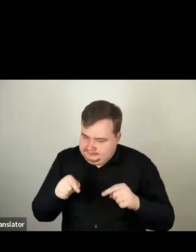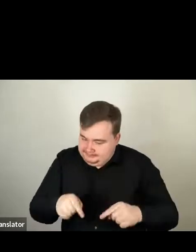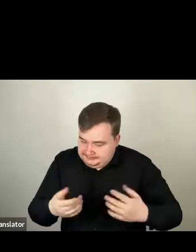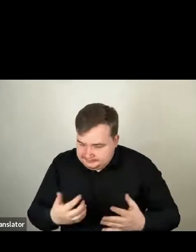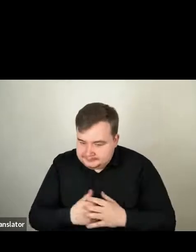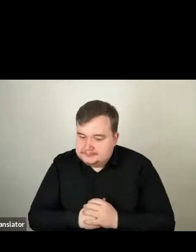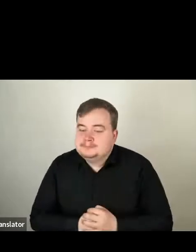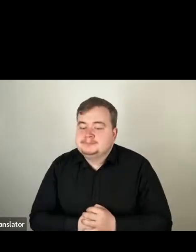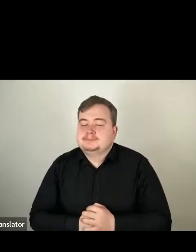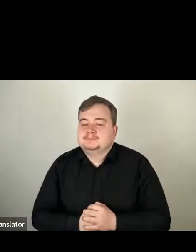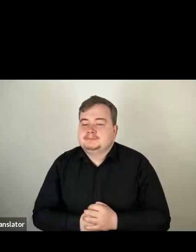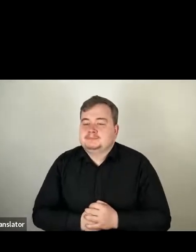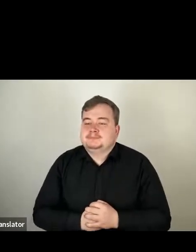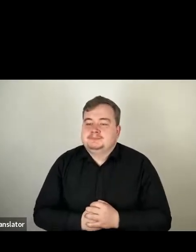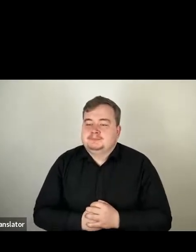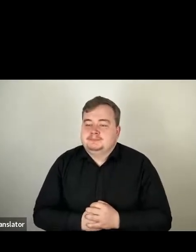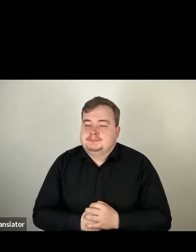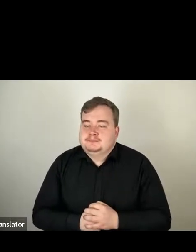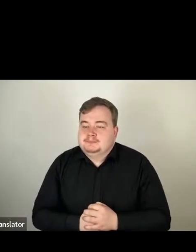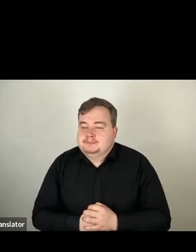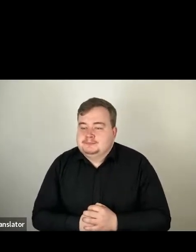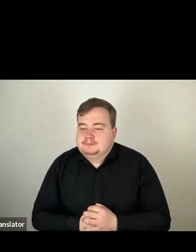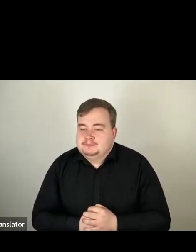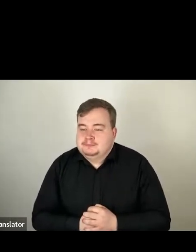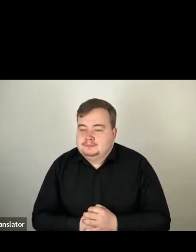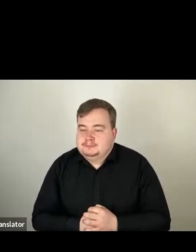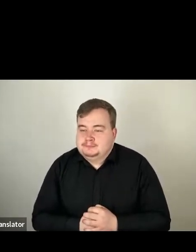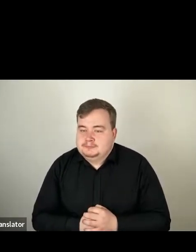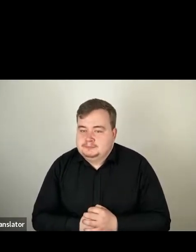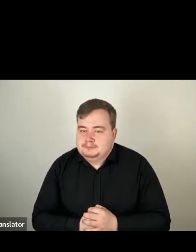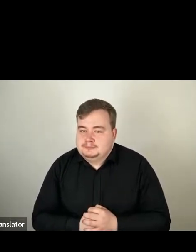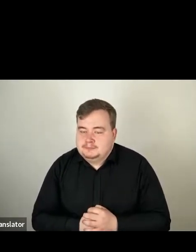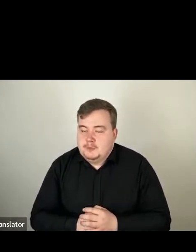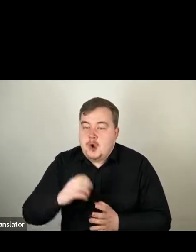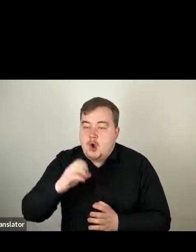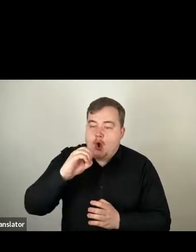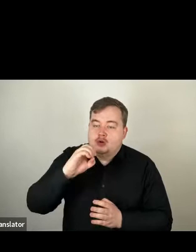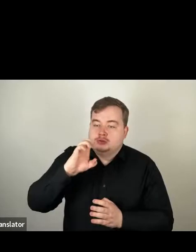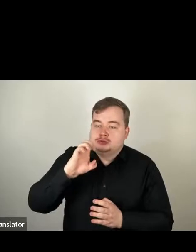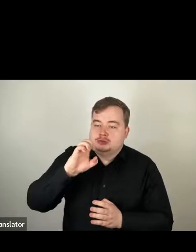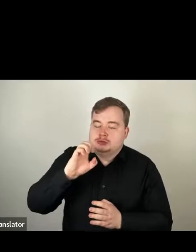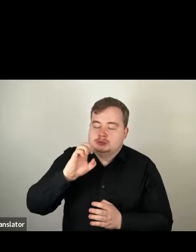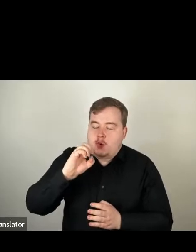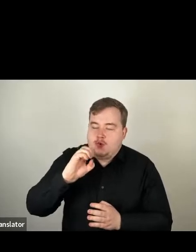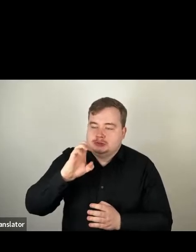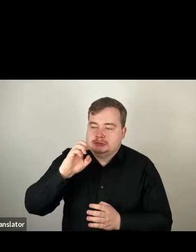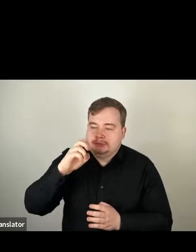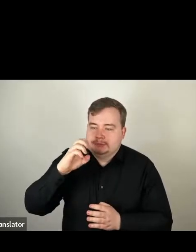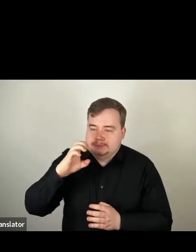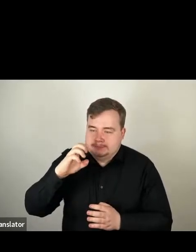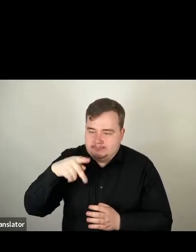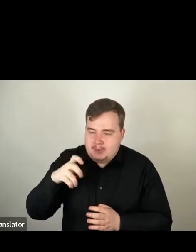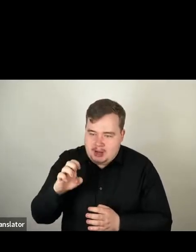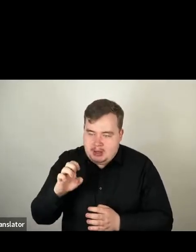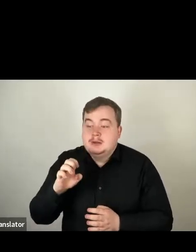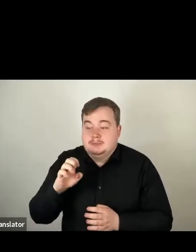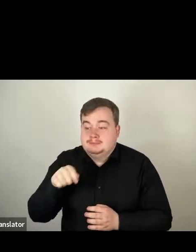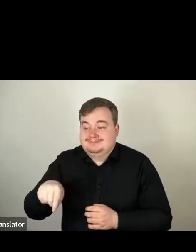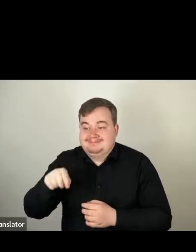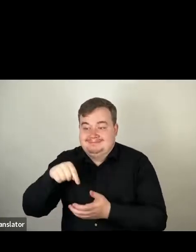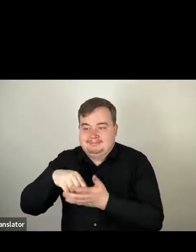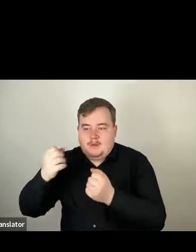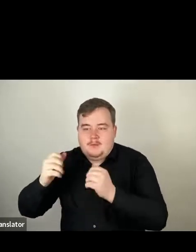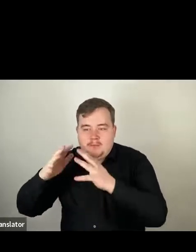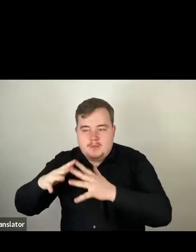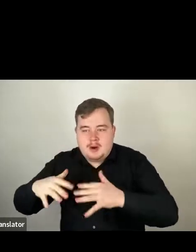ODIHR and OSCE PA have studied 46 out of 56 parliaments in our region and gathered